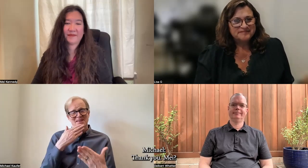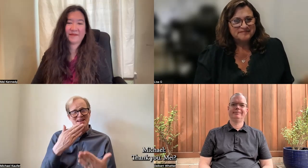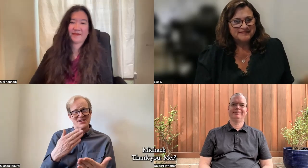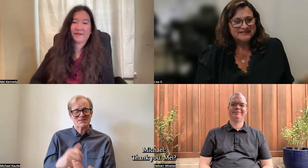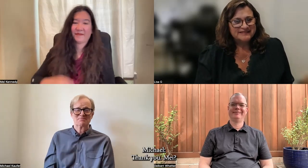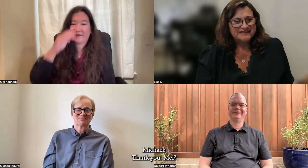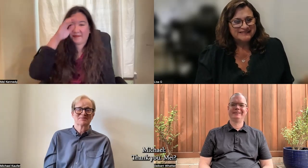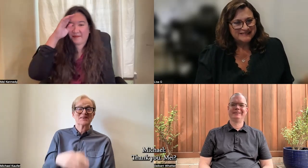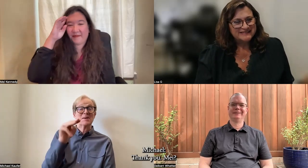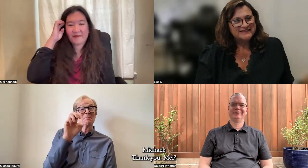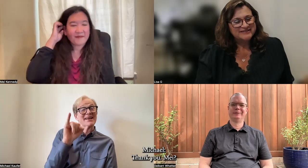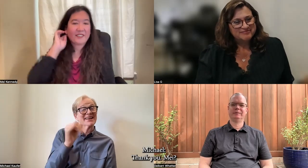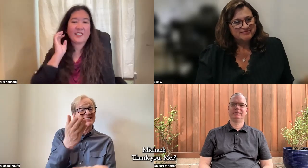Thank you. May?